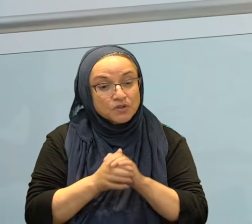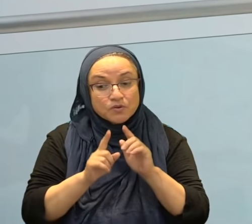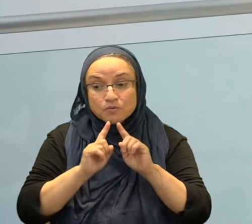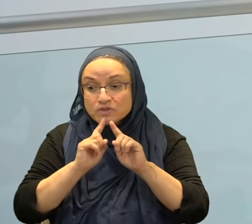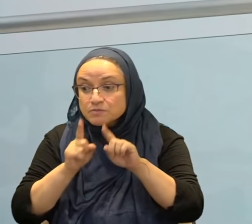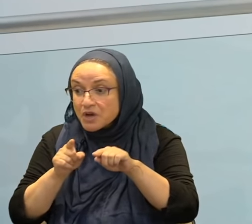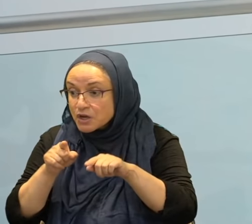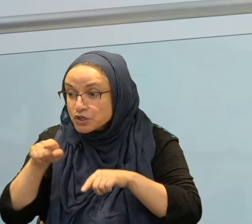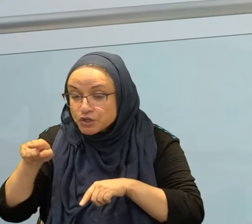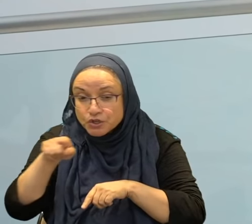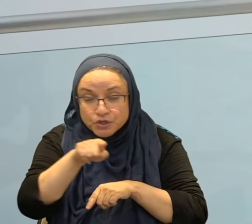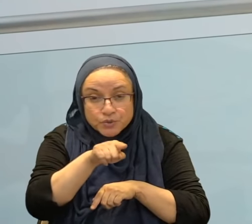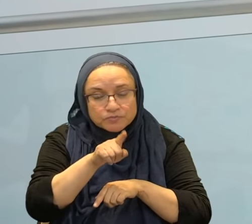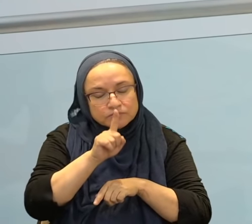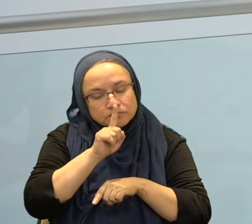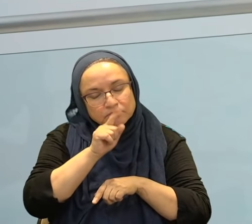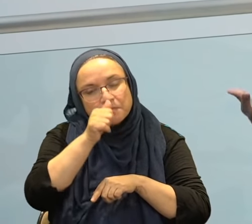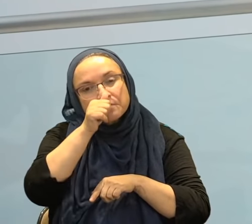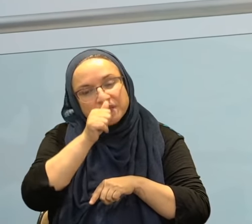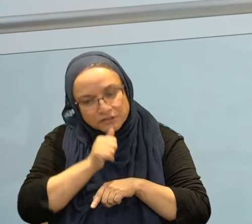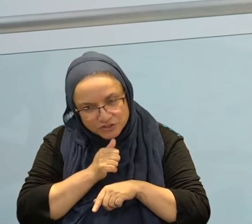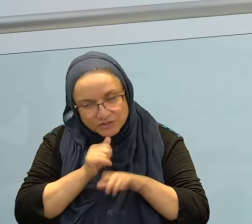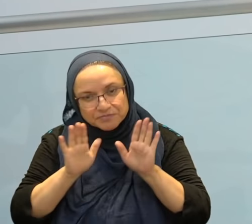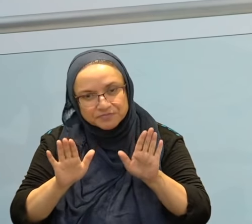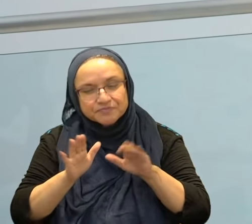what does it unlock for you in the hereafter?